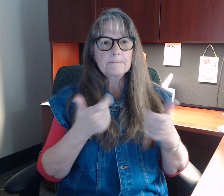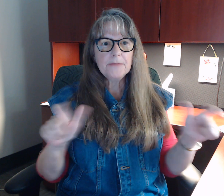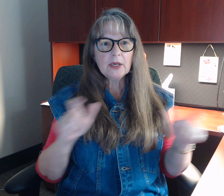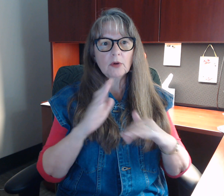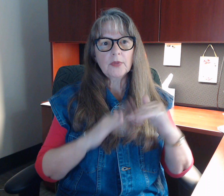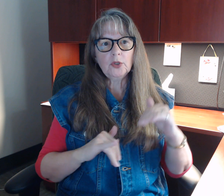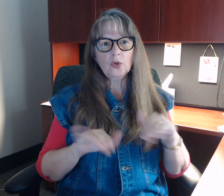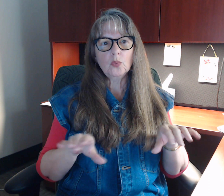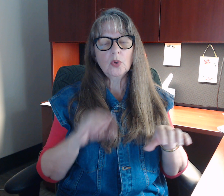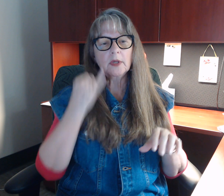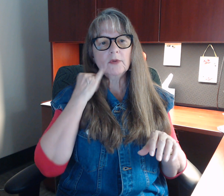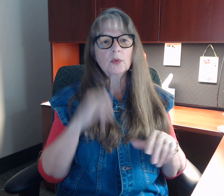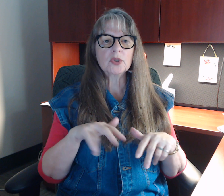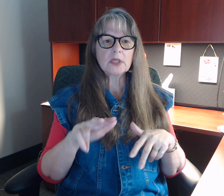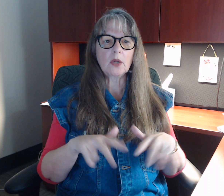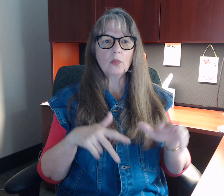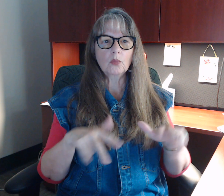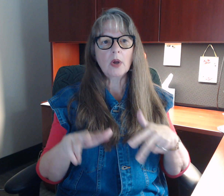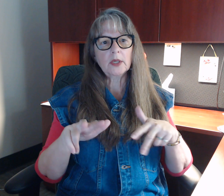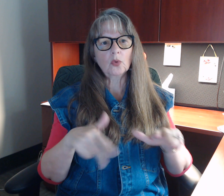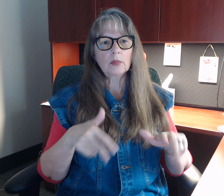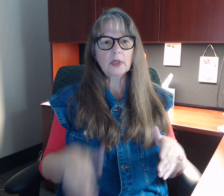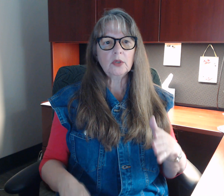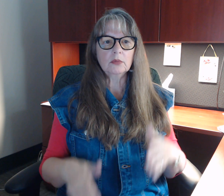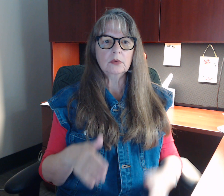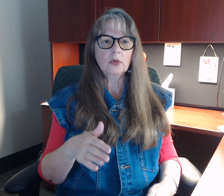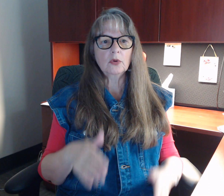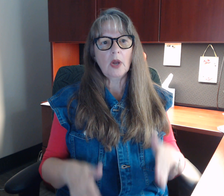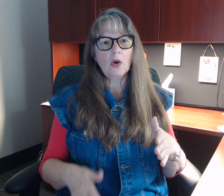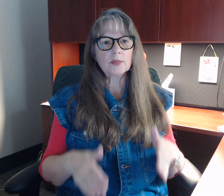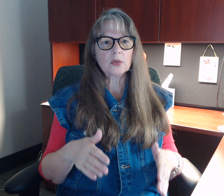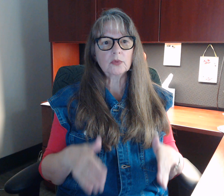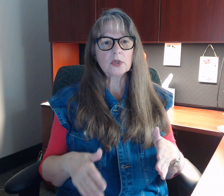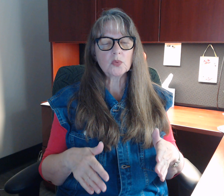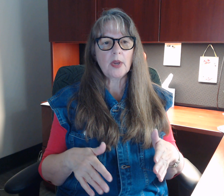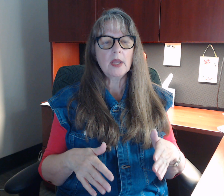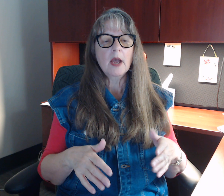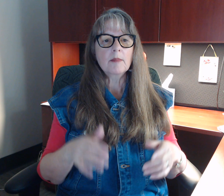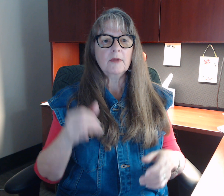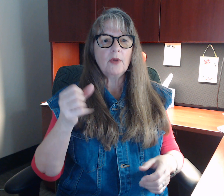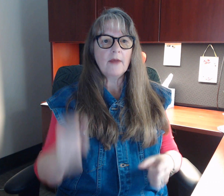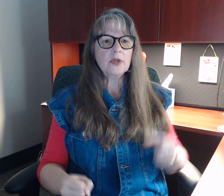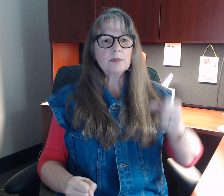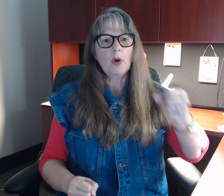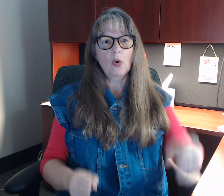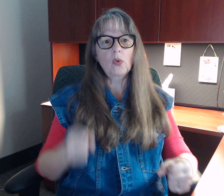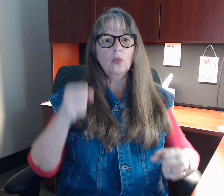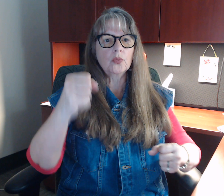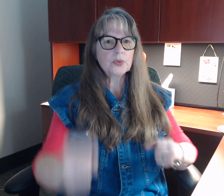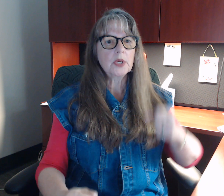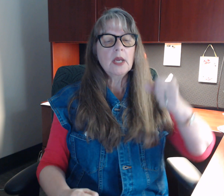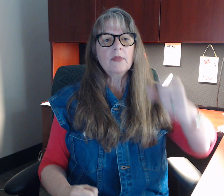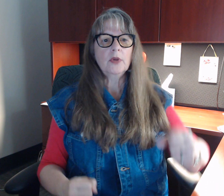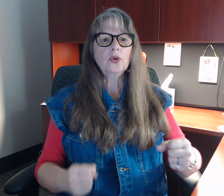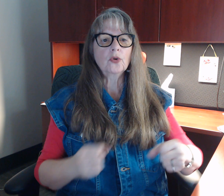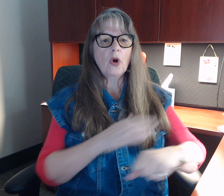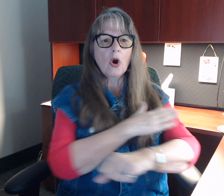bigger than you would if you were just like walking normally, your arms are this way. But if you have these poles, then your arms